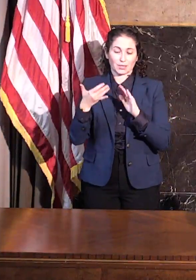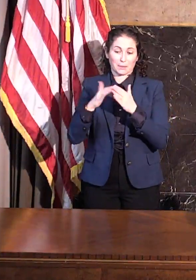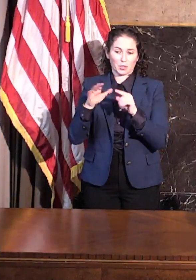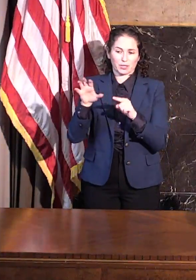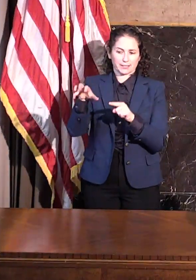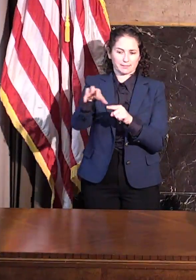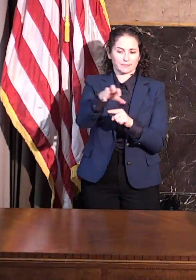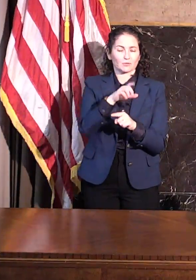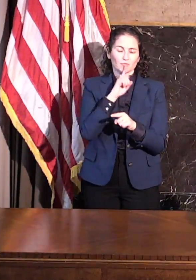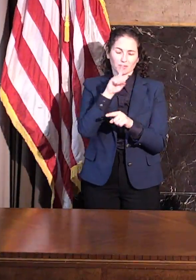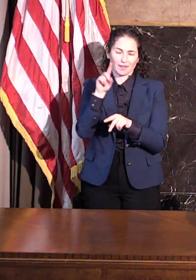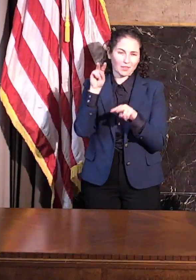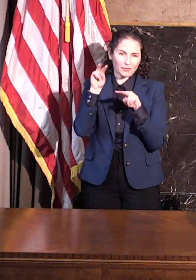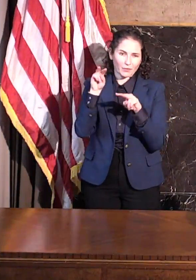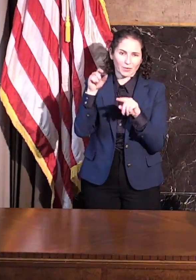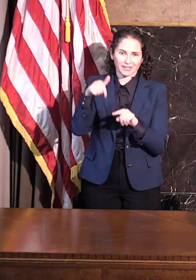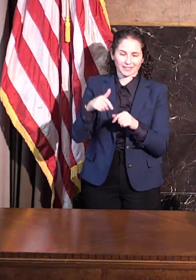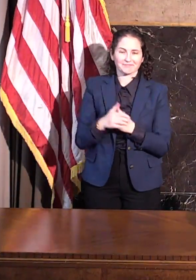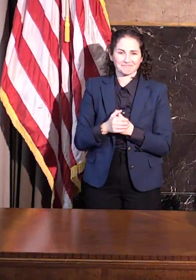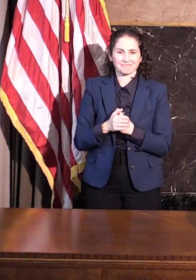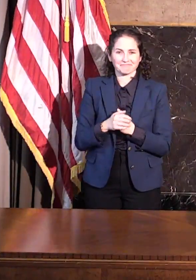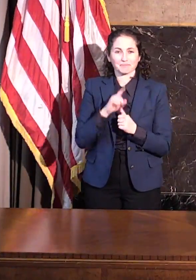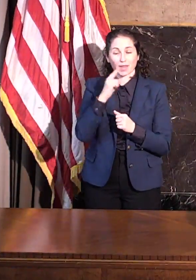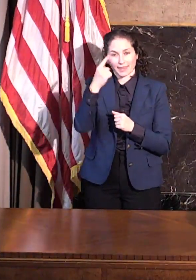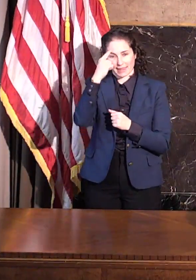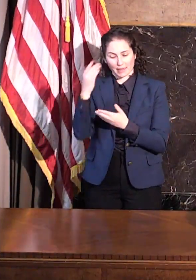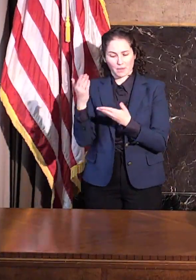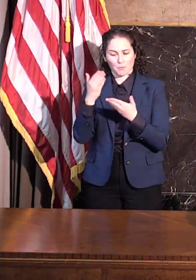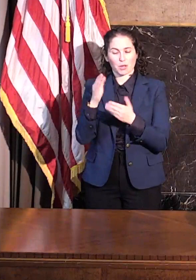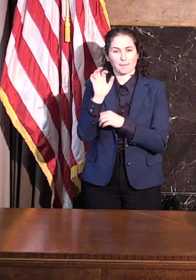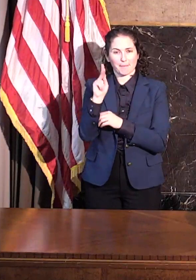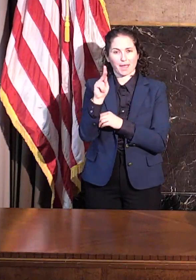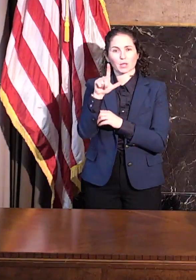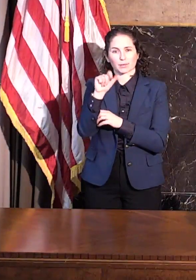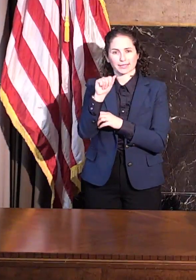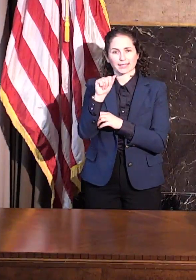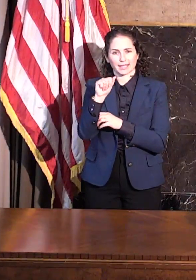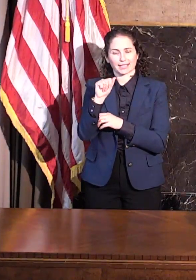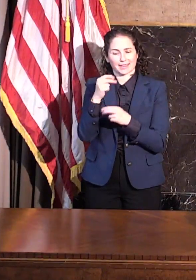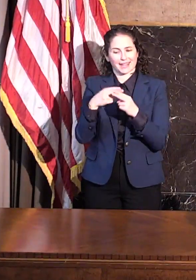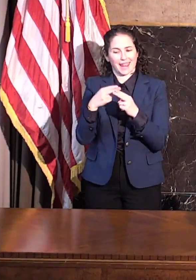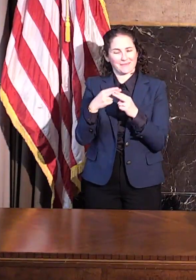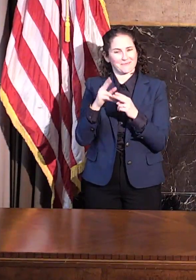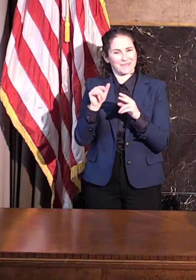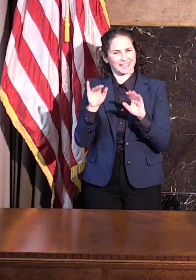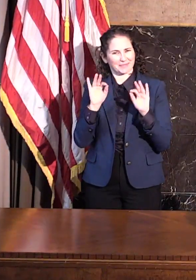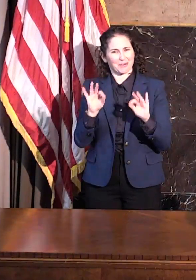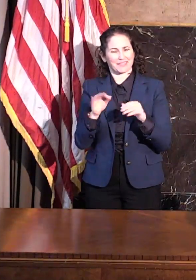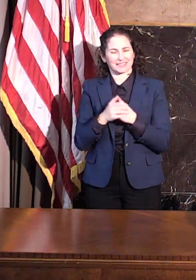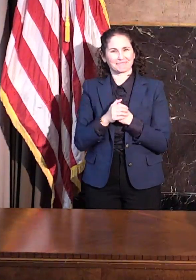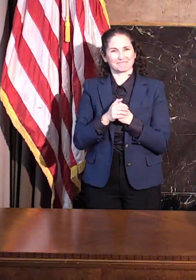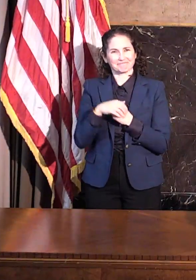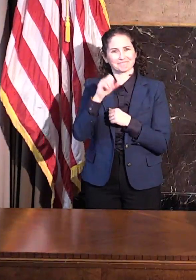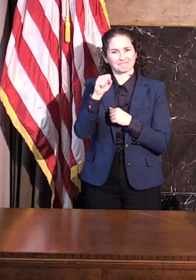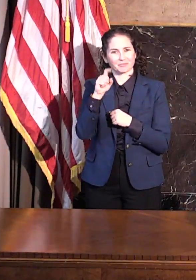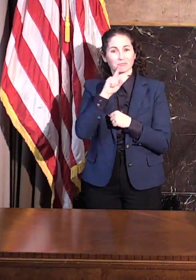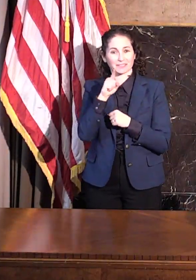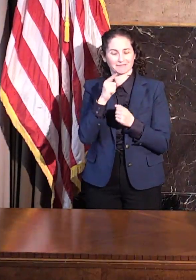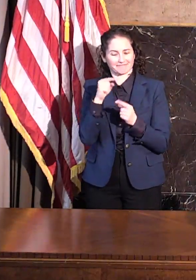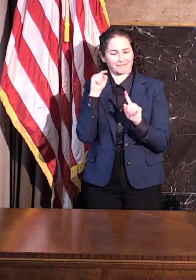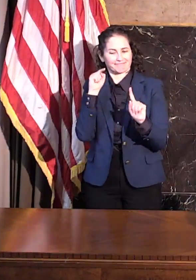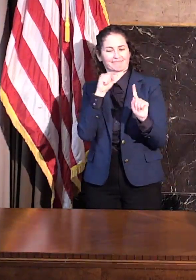easy we've made it for people to get vaccinated. And this really is a novel approach because we're marrying the data with the outreach